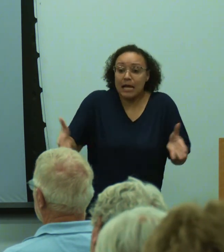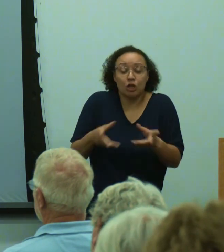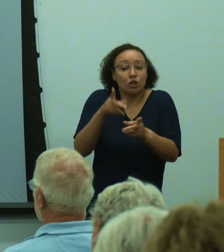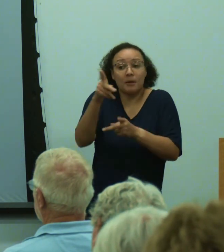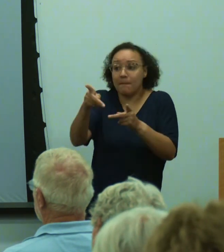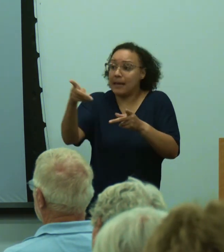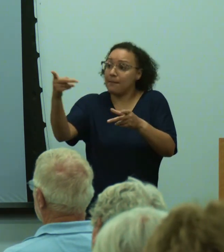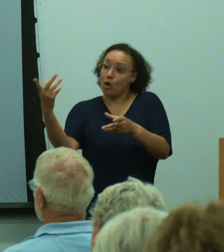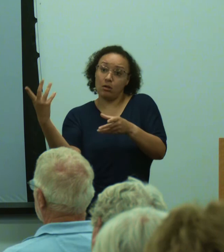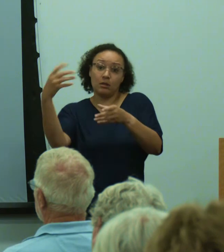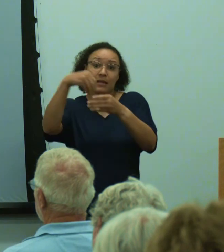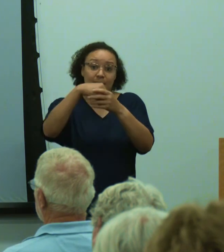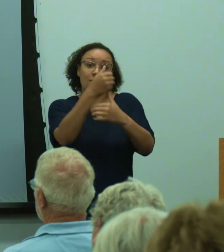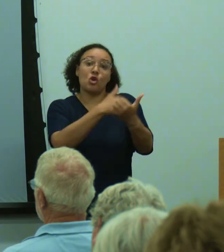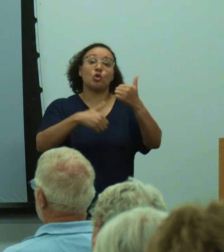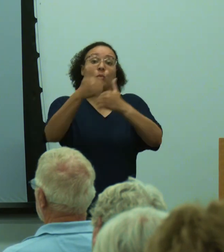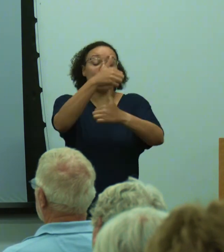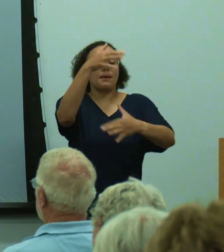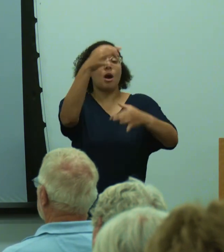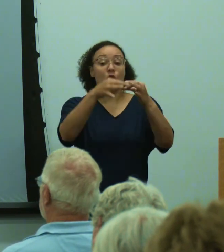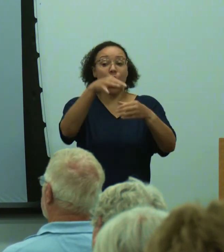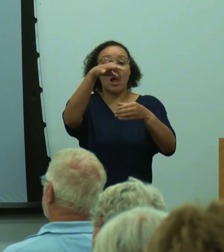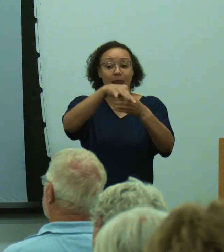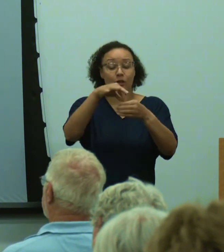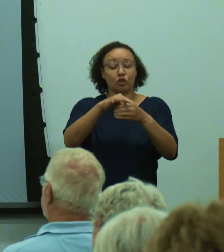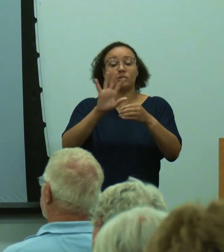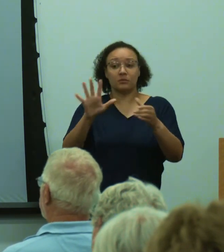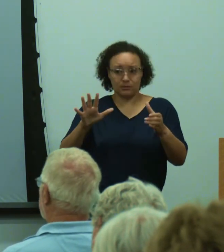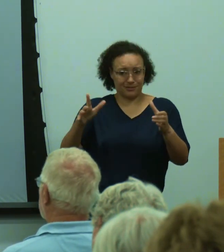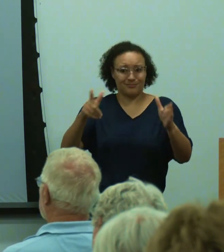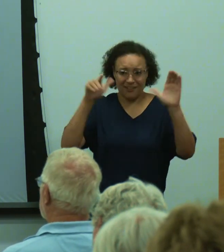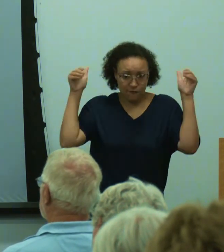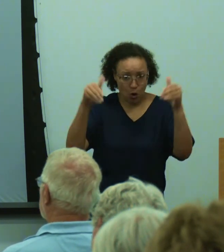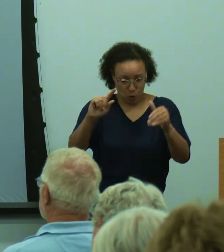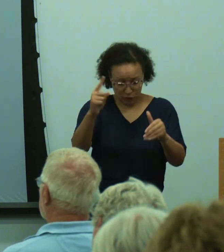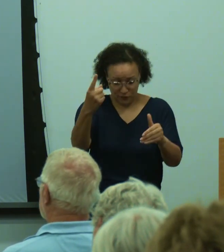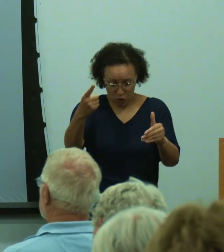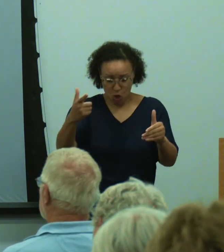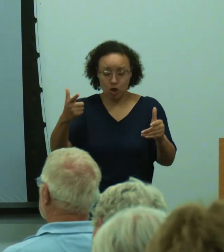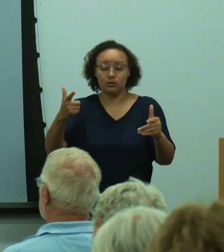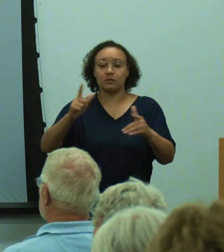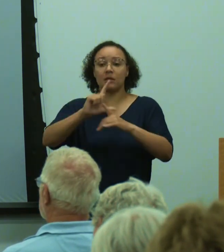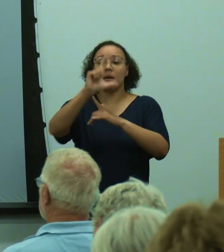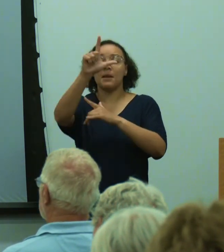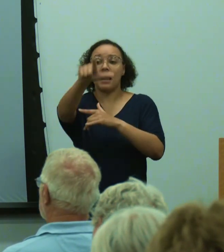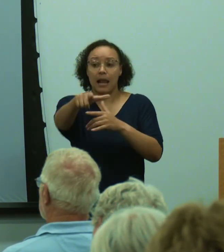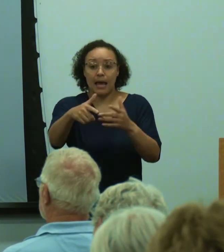Supreme Court elections. But later on, we need to have a serious conversation. Should we do 12?